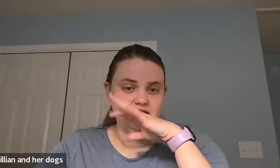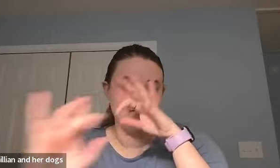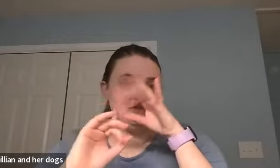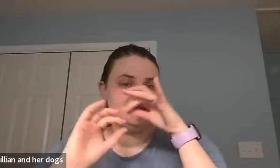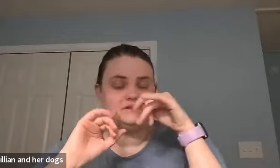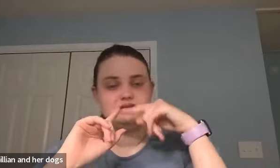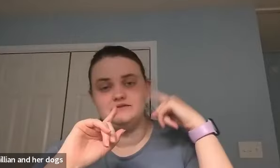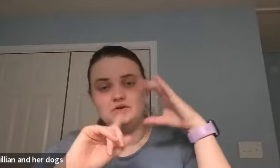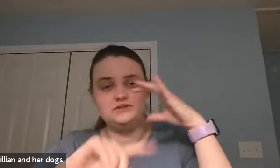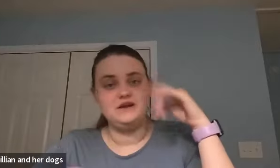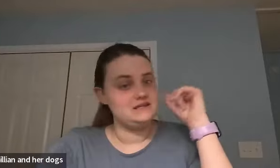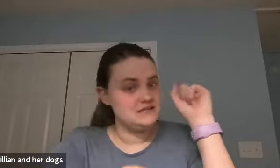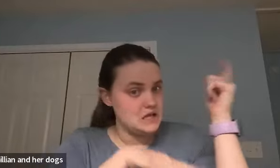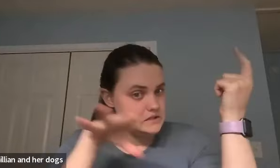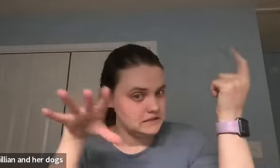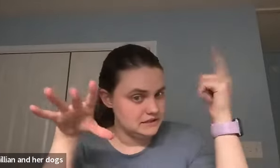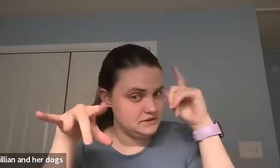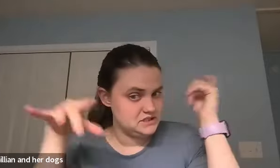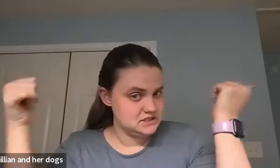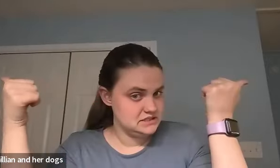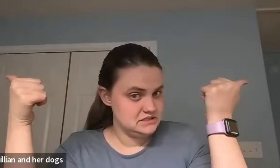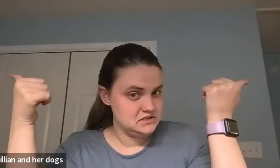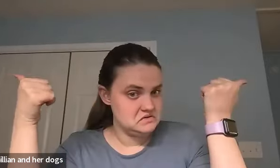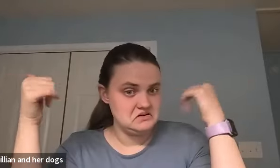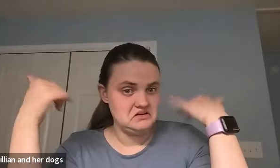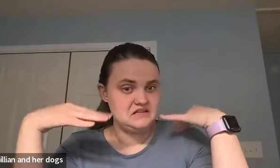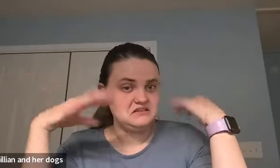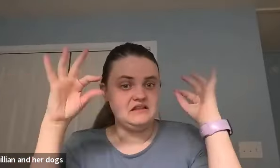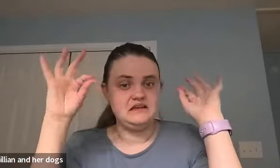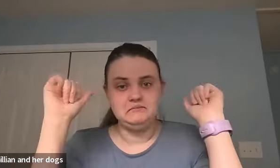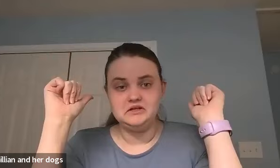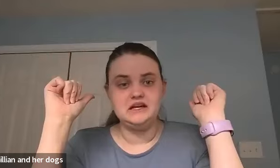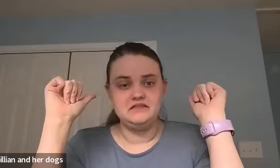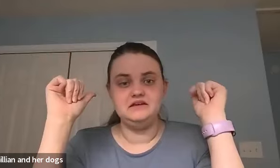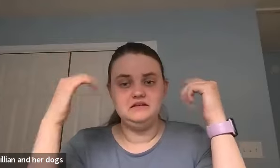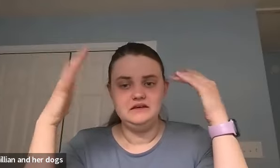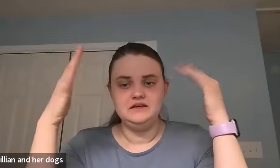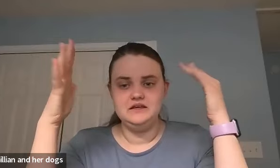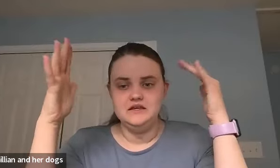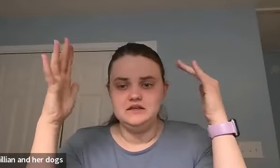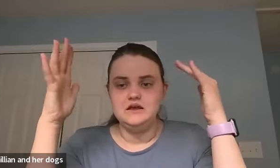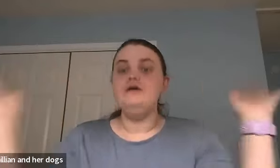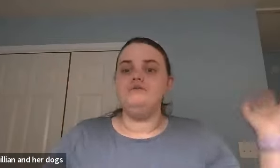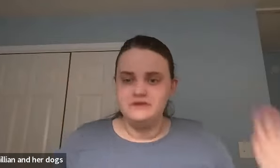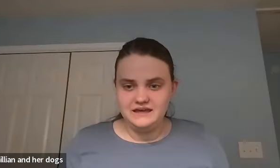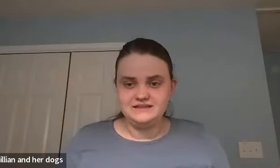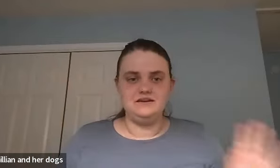Anything related with deaf culture, ASL? Any questions? Or are you guys kind of like, I'm good, I think. Oh, candy.